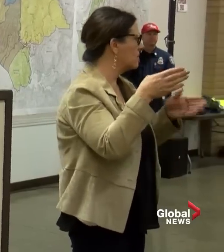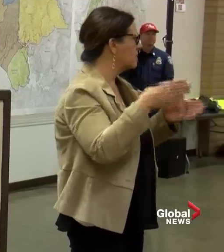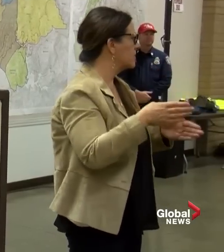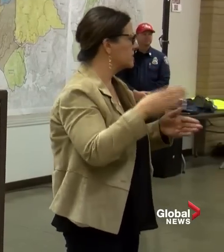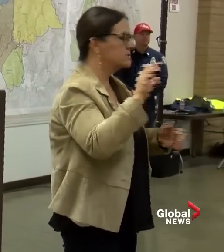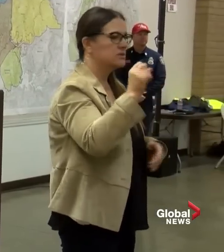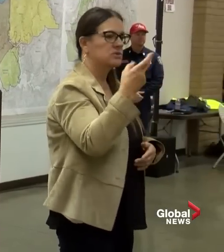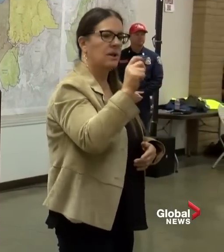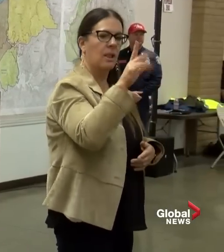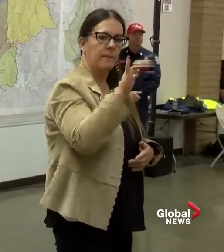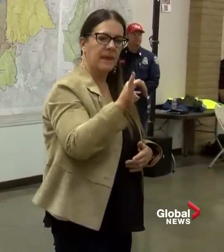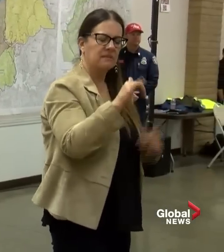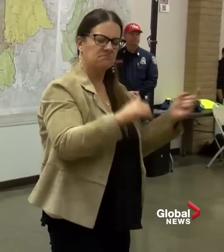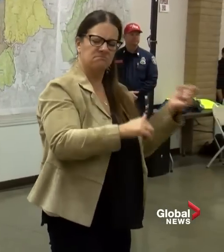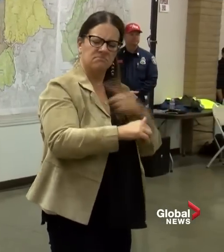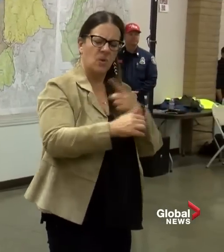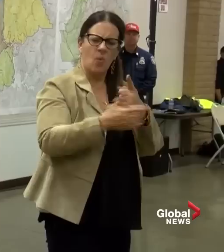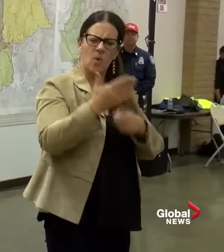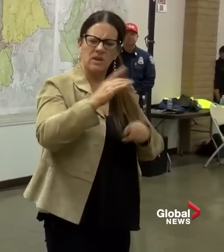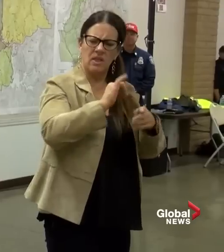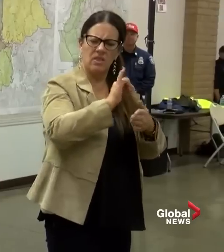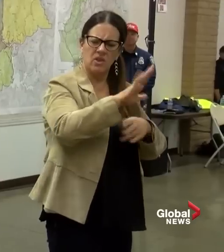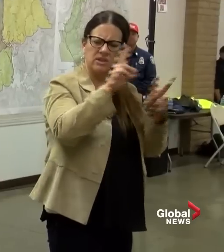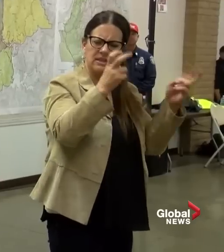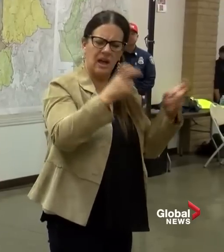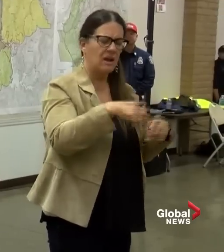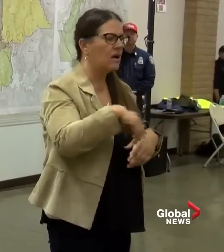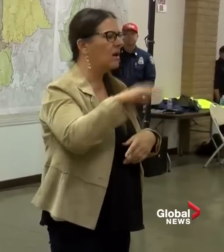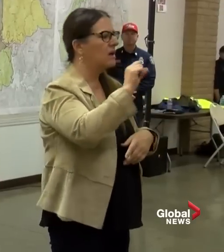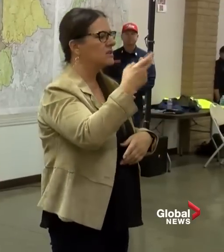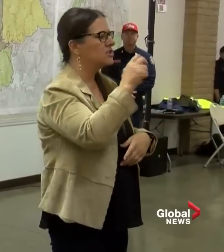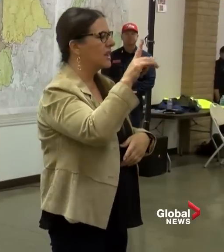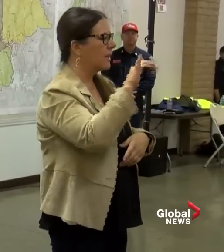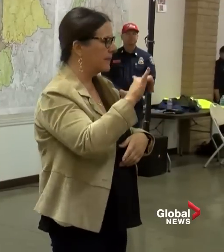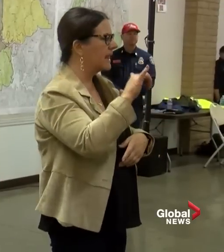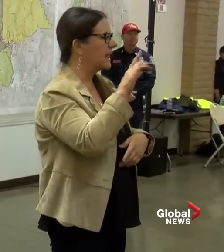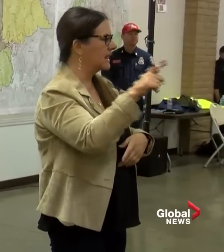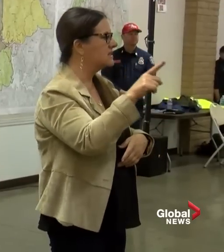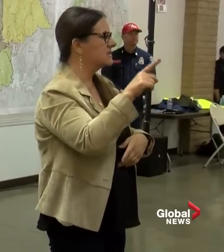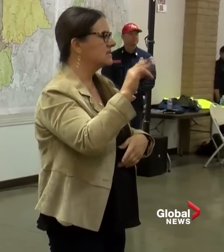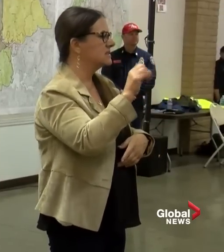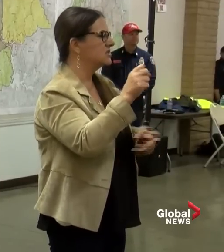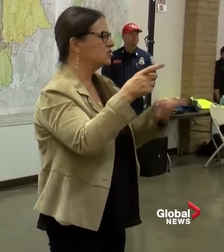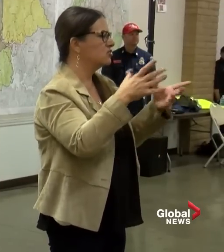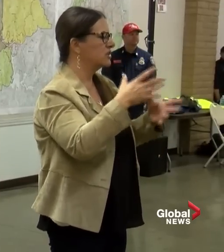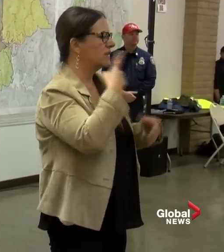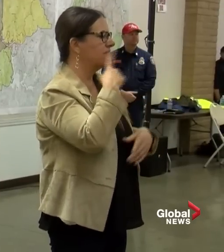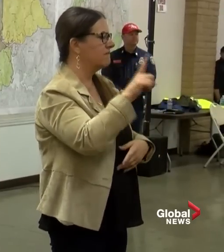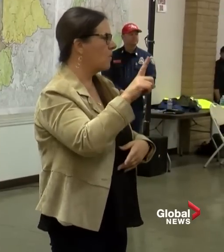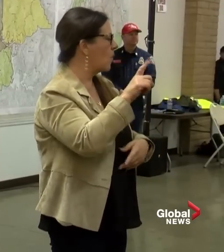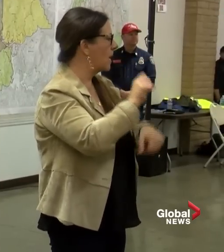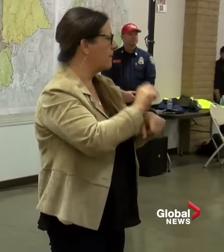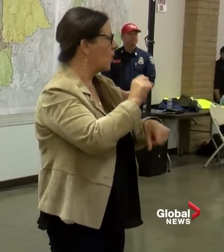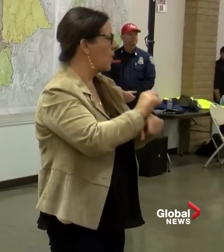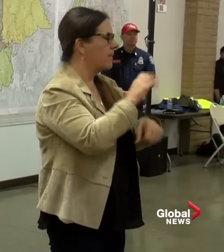Can you remind us their titles when you're saying that? Shelby Boston is the Director of Employment and Social Services for Butte County.